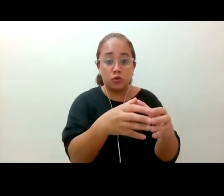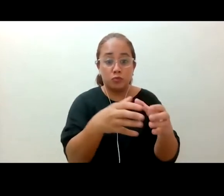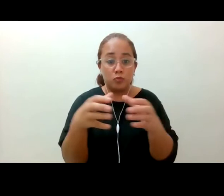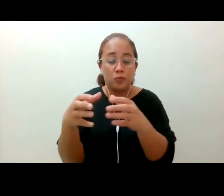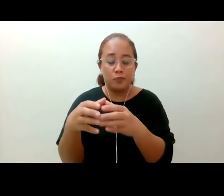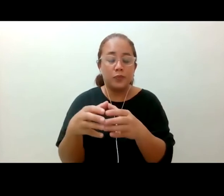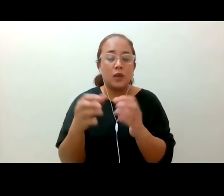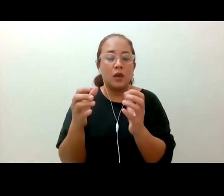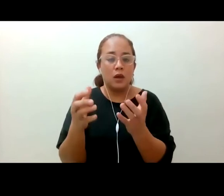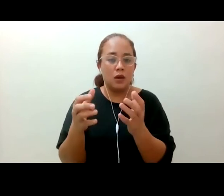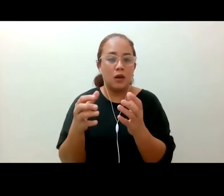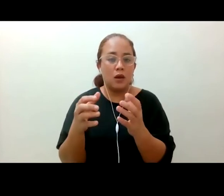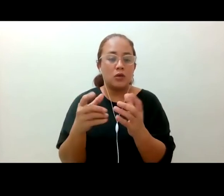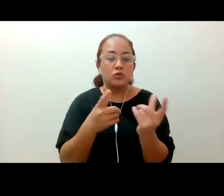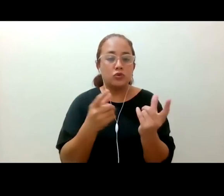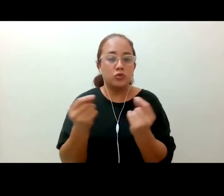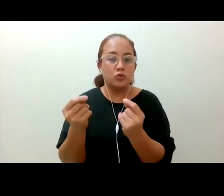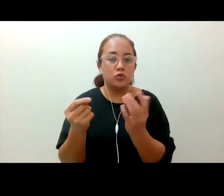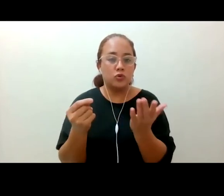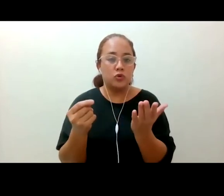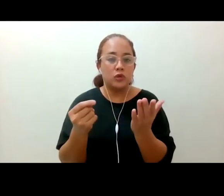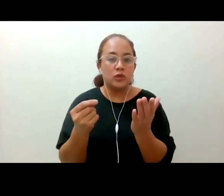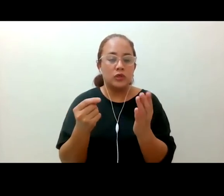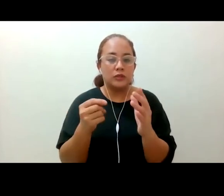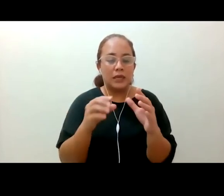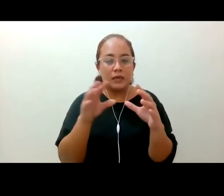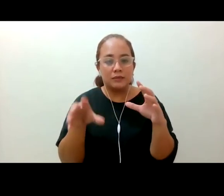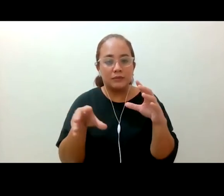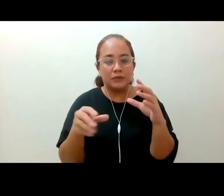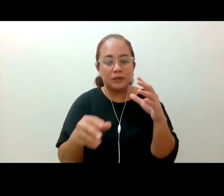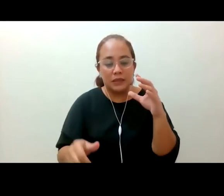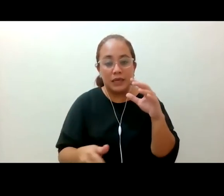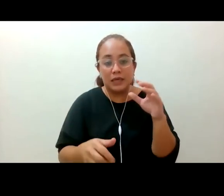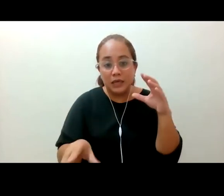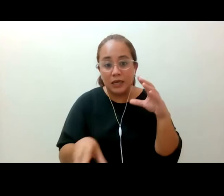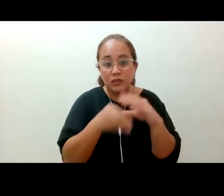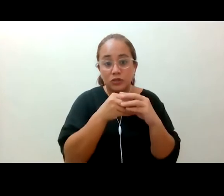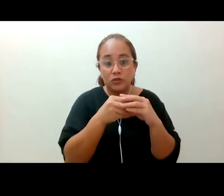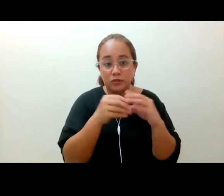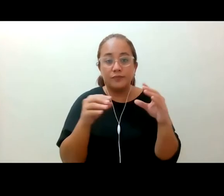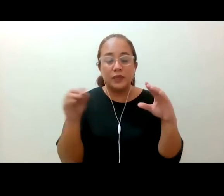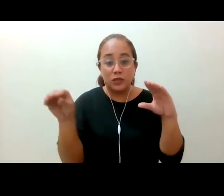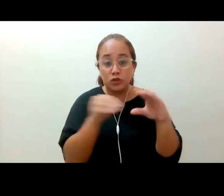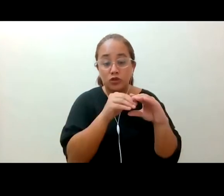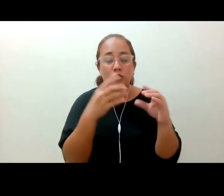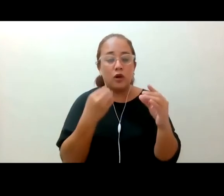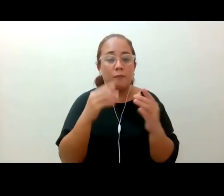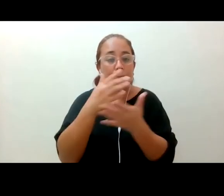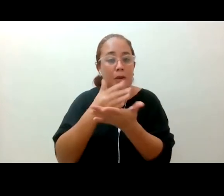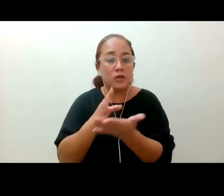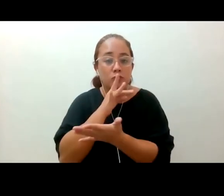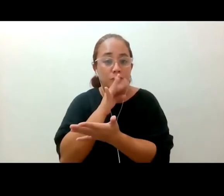with doing the insertion of the parts of speech and the